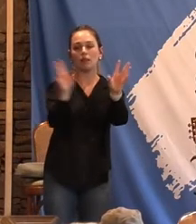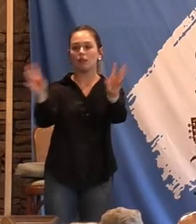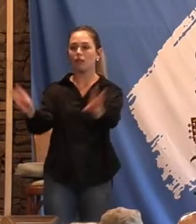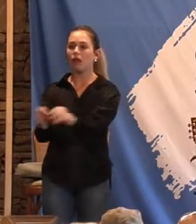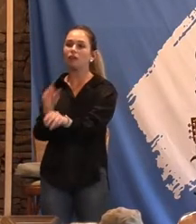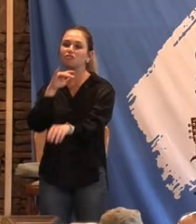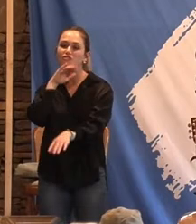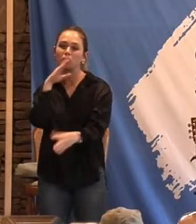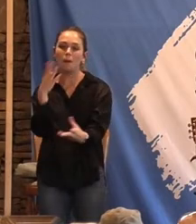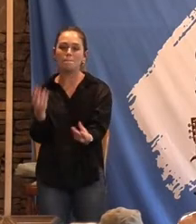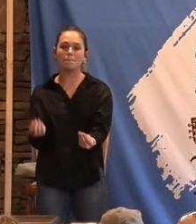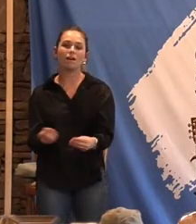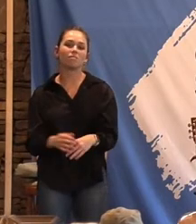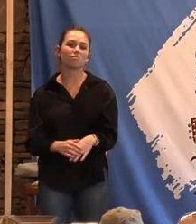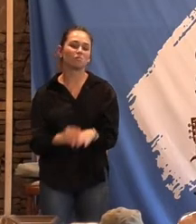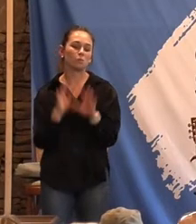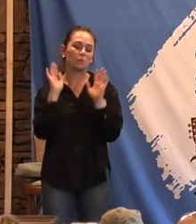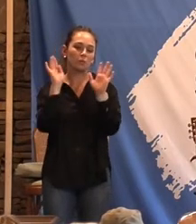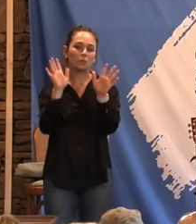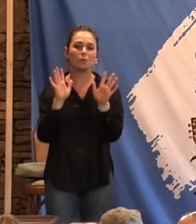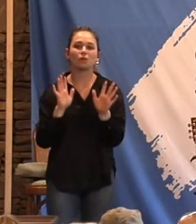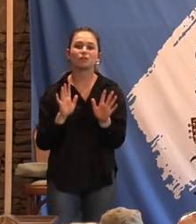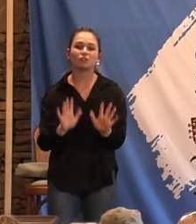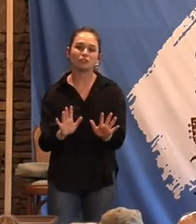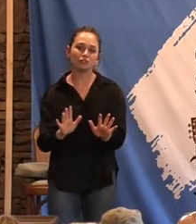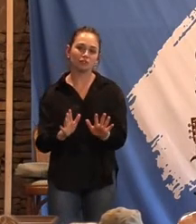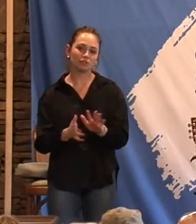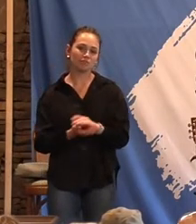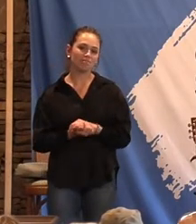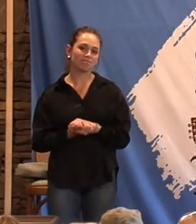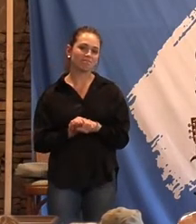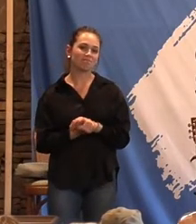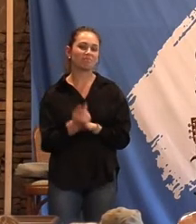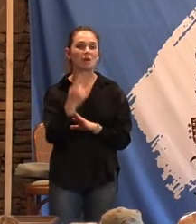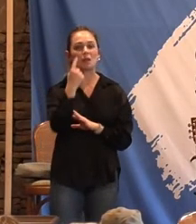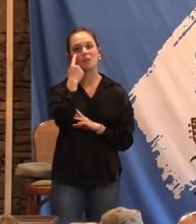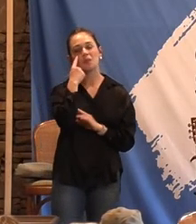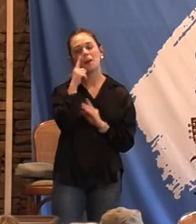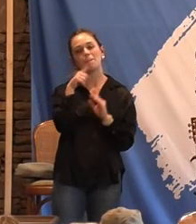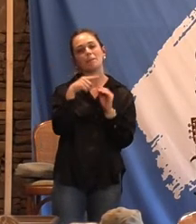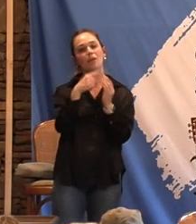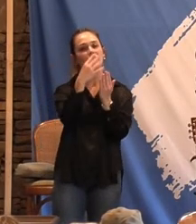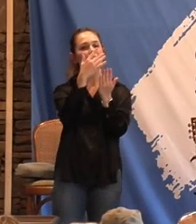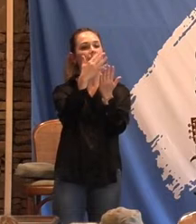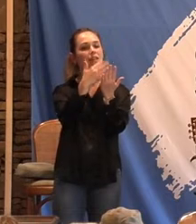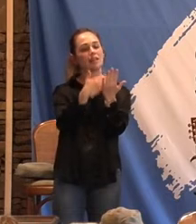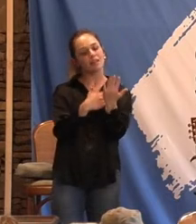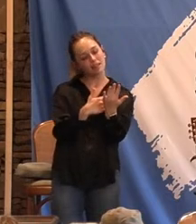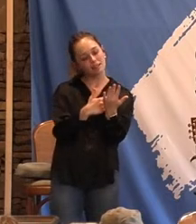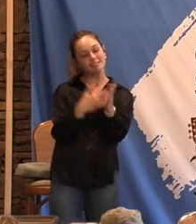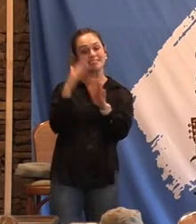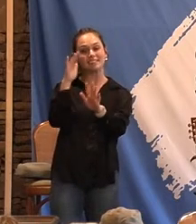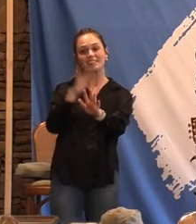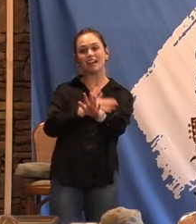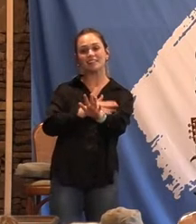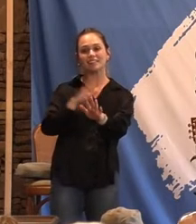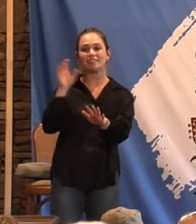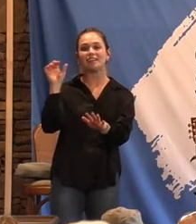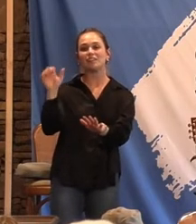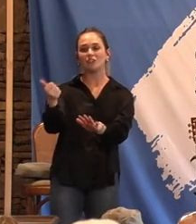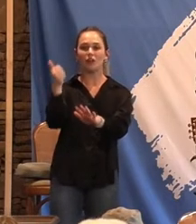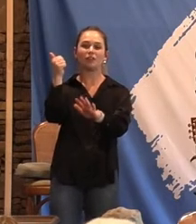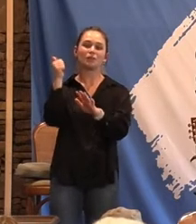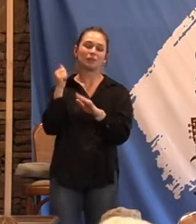puddles. It was wonderful. And I thought about that list, and I sang another